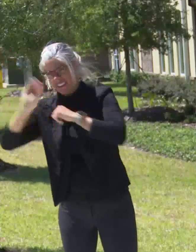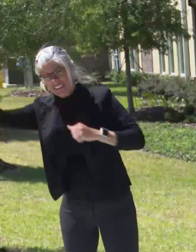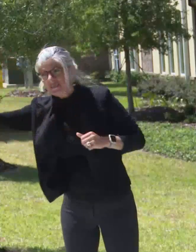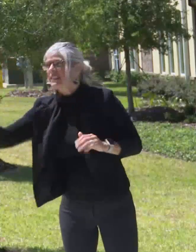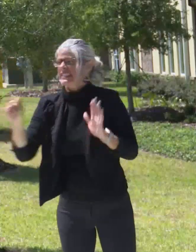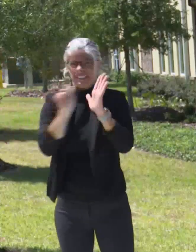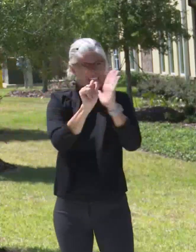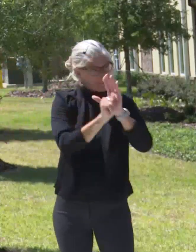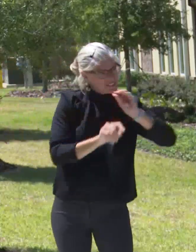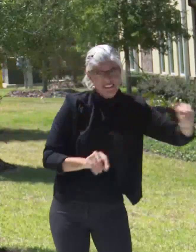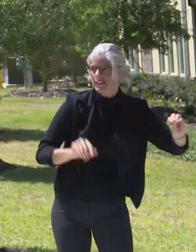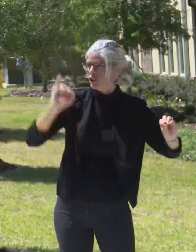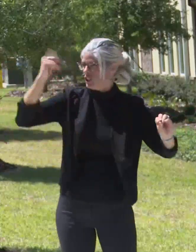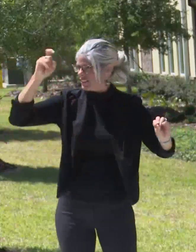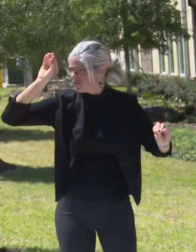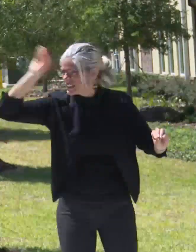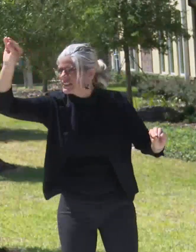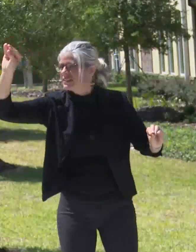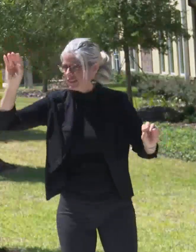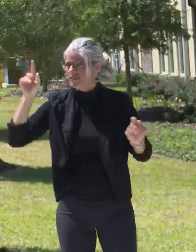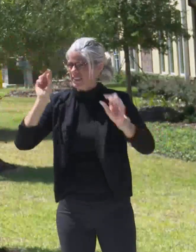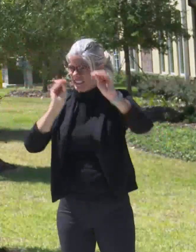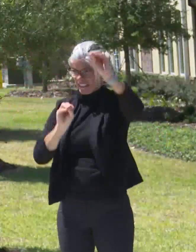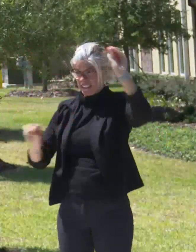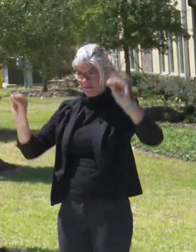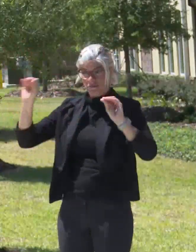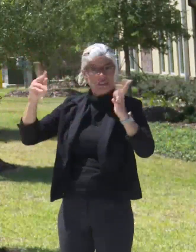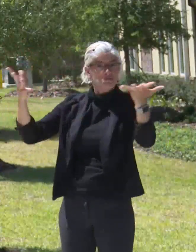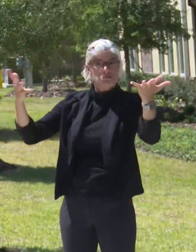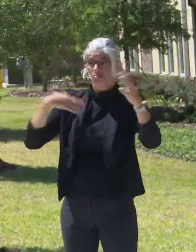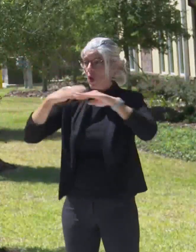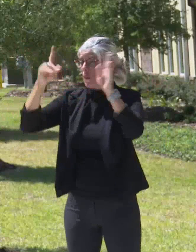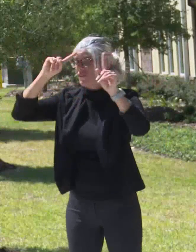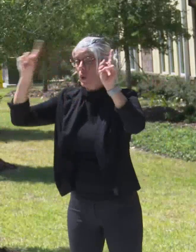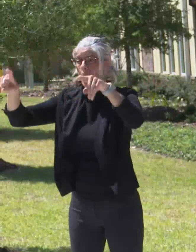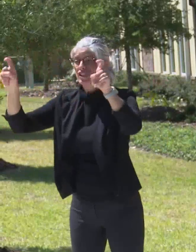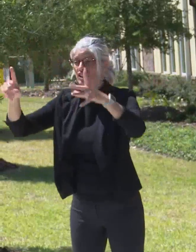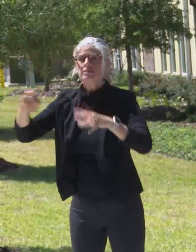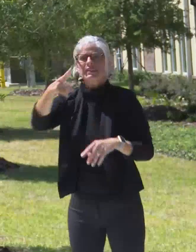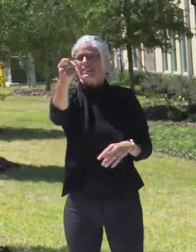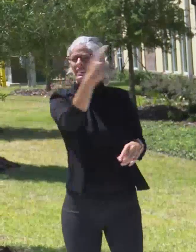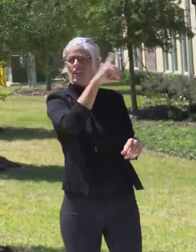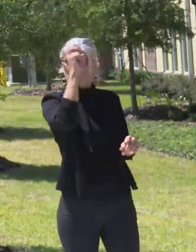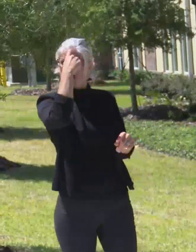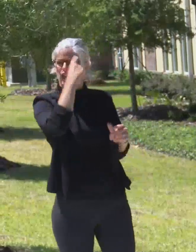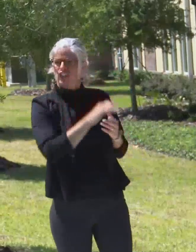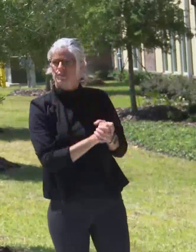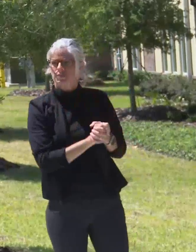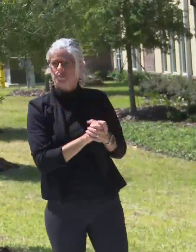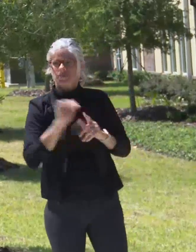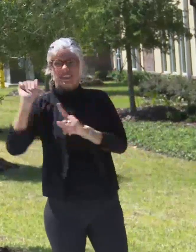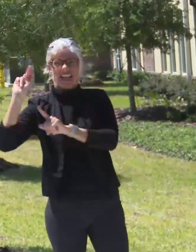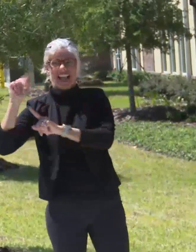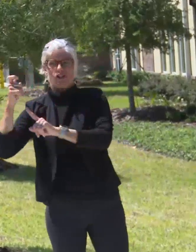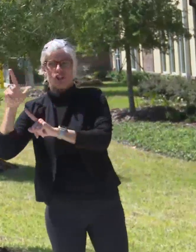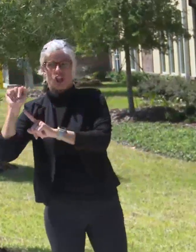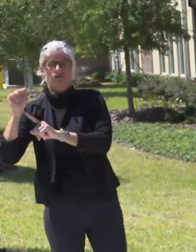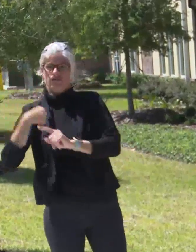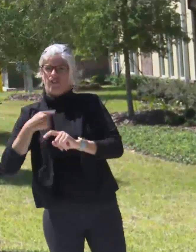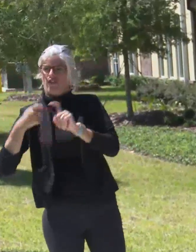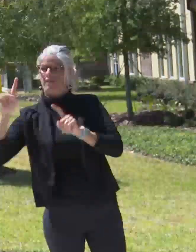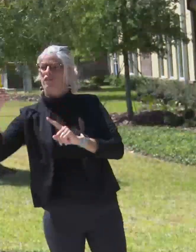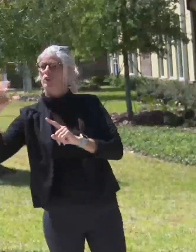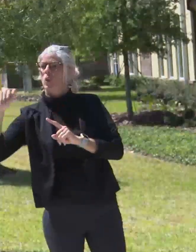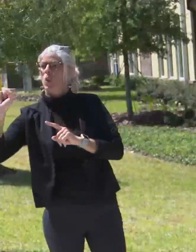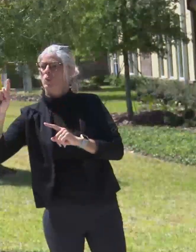obvious candidates as well. And with that, I'm happy to take some questions. Governor DeSantis, Ann Schindler from First Coast News. We're getting a lot of calls, obviously, from people concerned